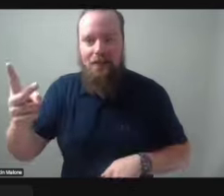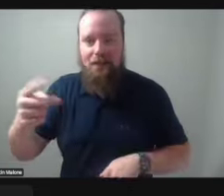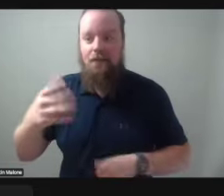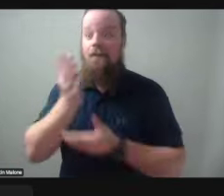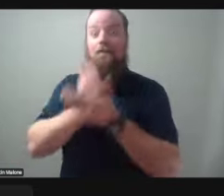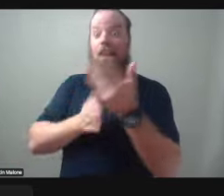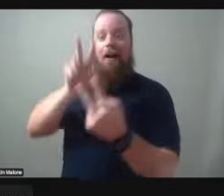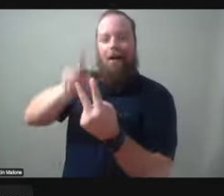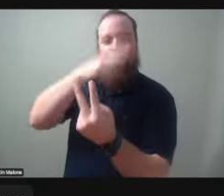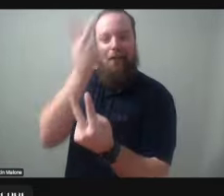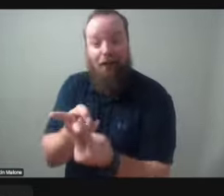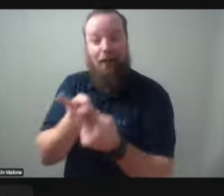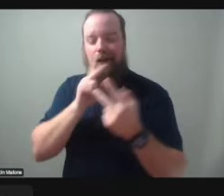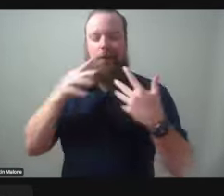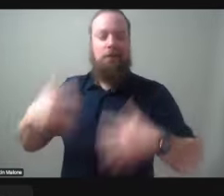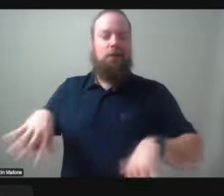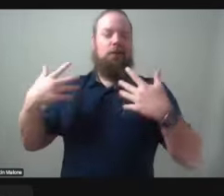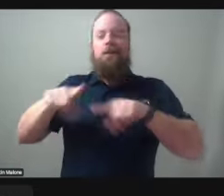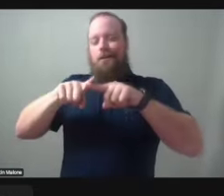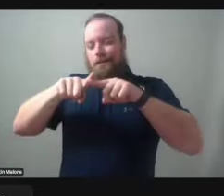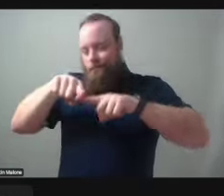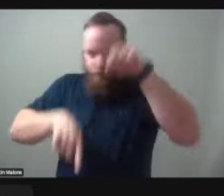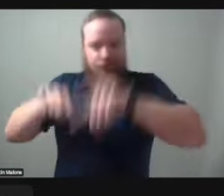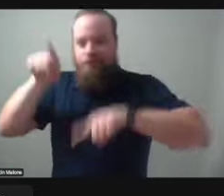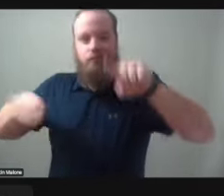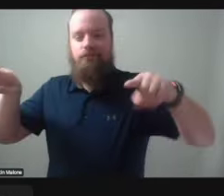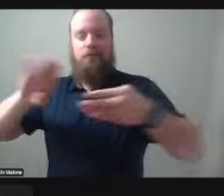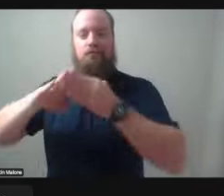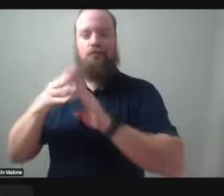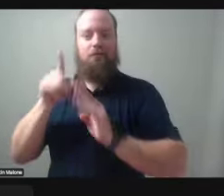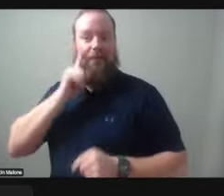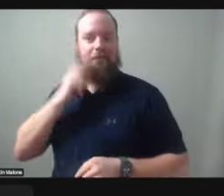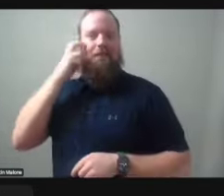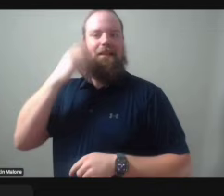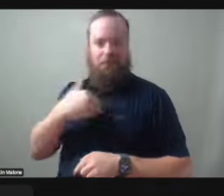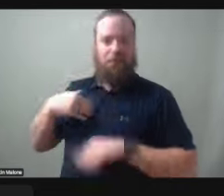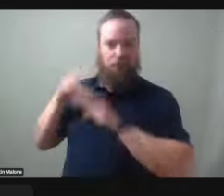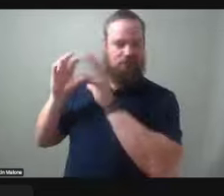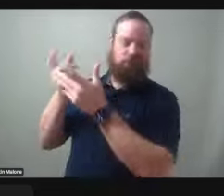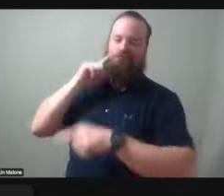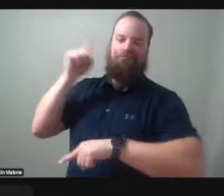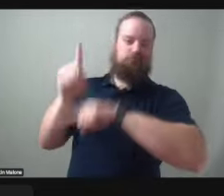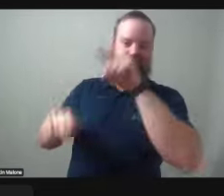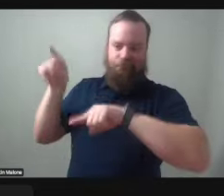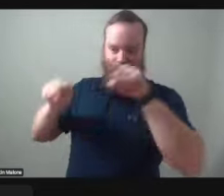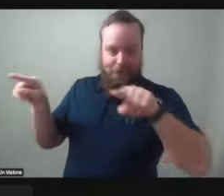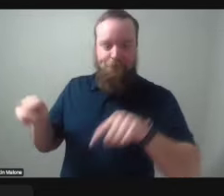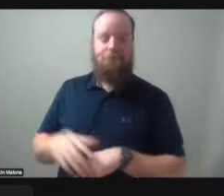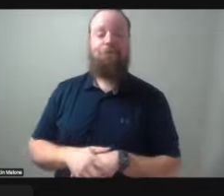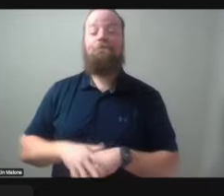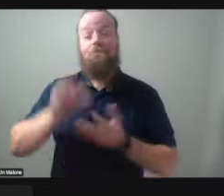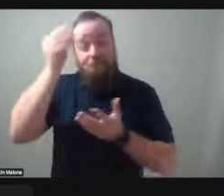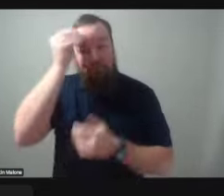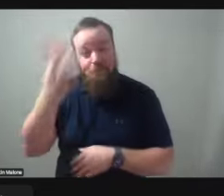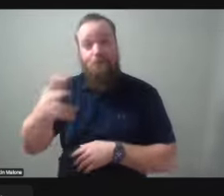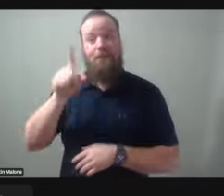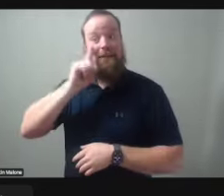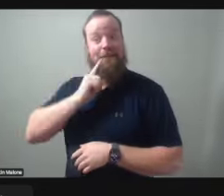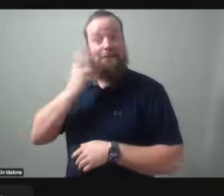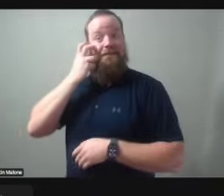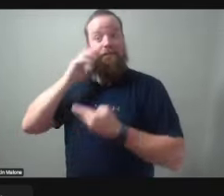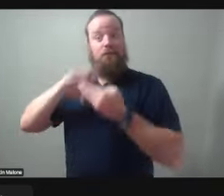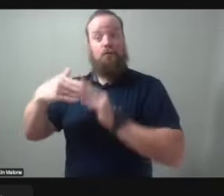Again, there could be a peripheral vision loss, or you can only see on the peripheral and not directly in front of you. It's